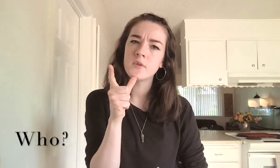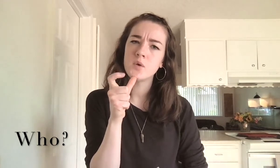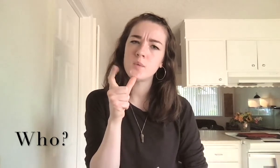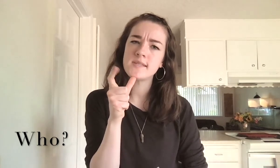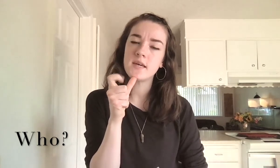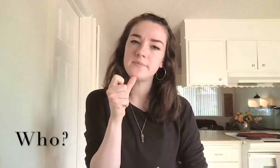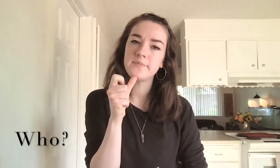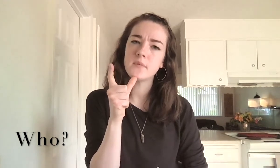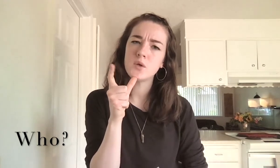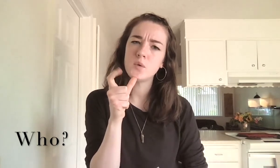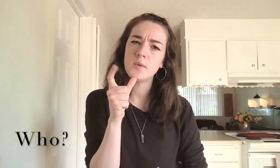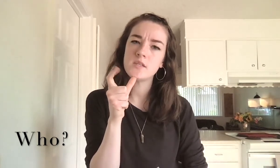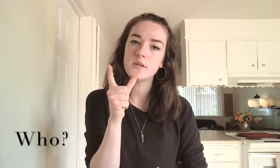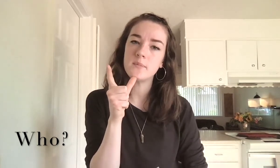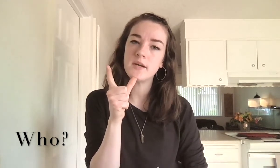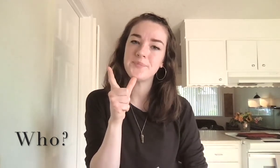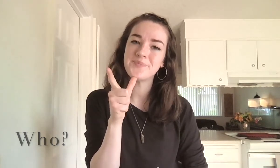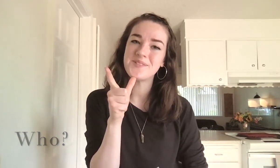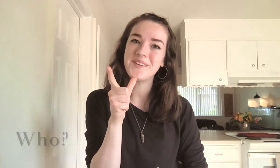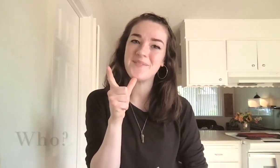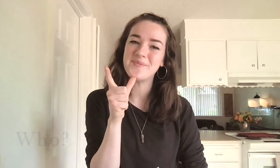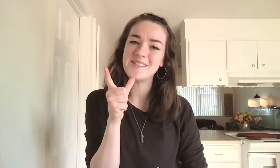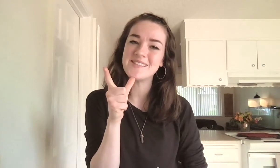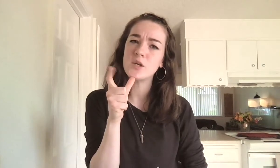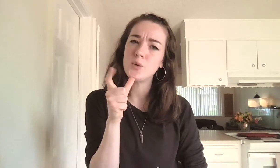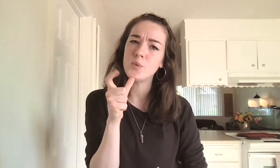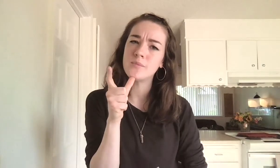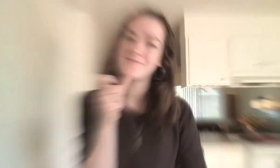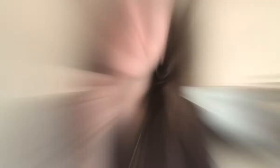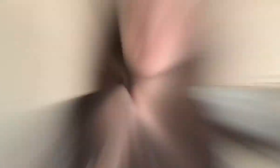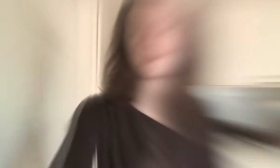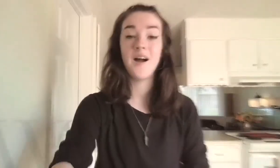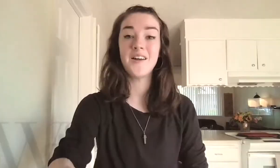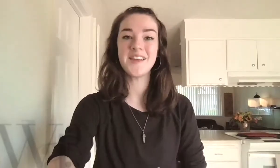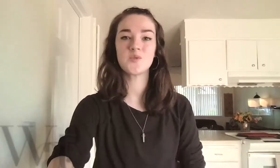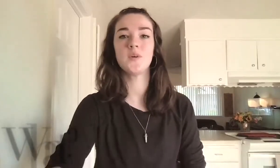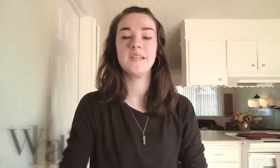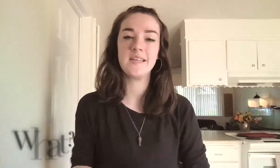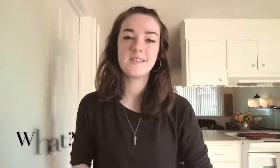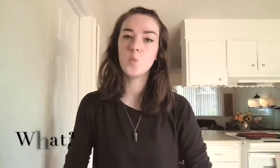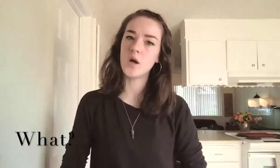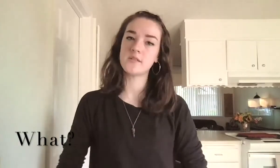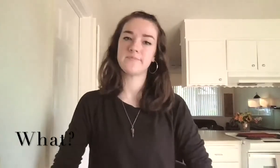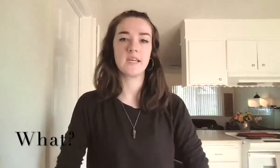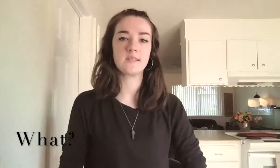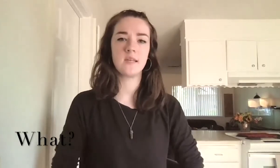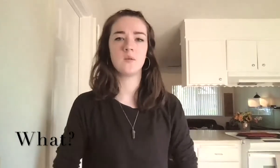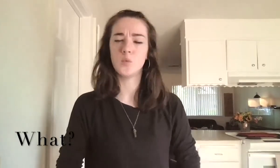Who is that? Who are we talking about? So yeah, this is who. Our next word is what, as in, what did you